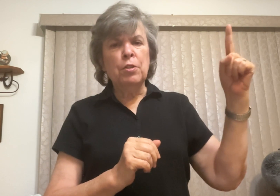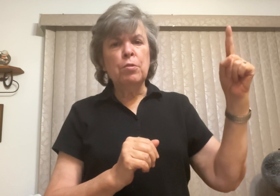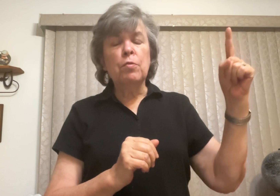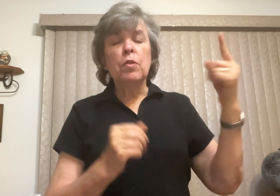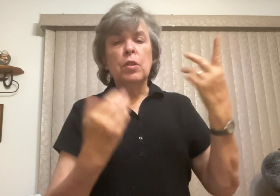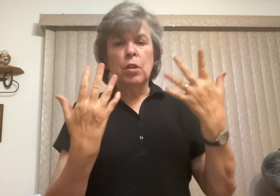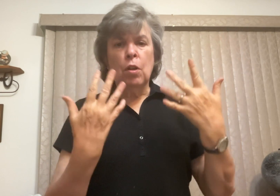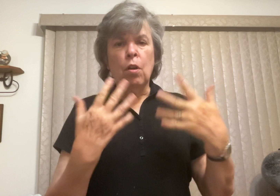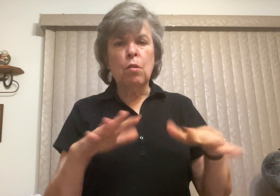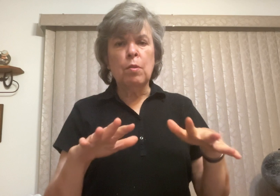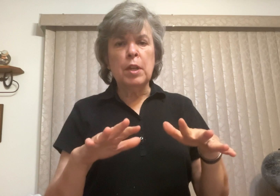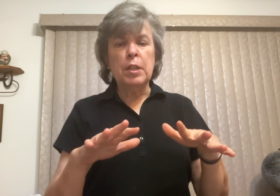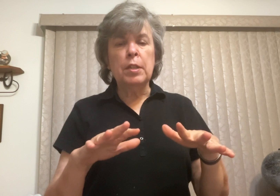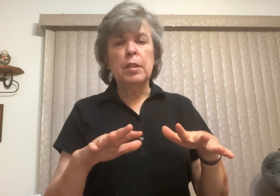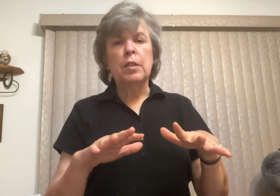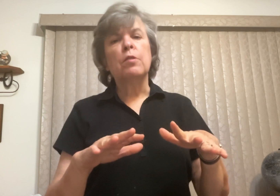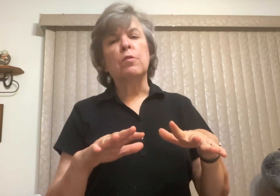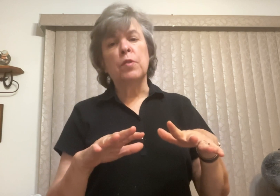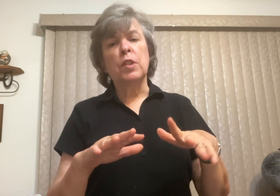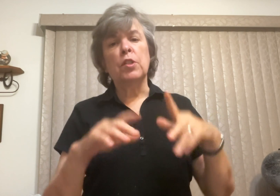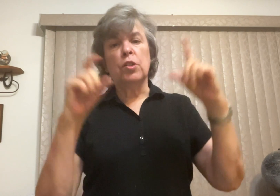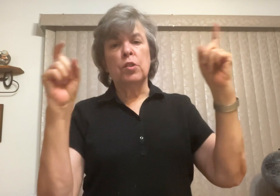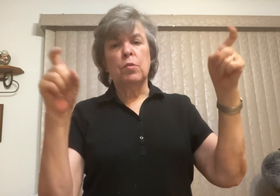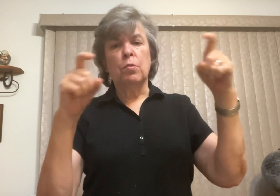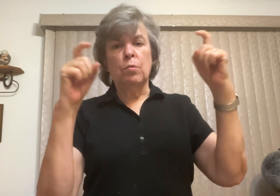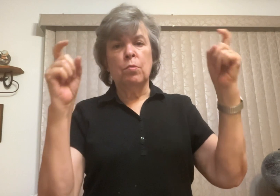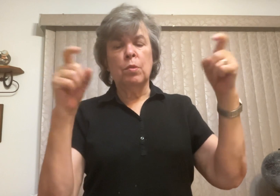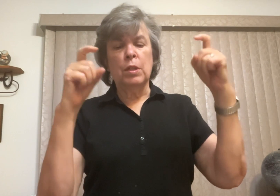you've already or finished won.